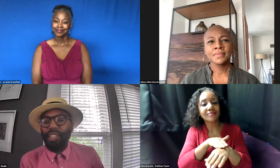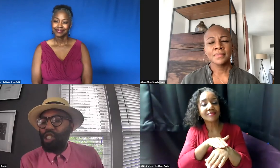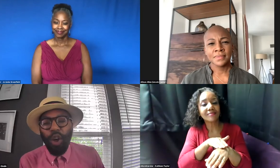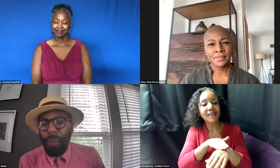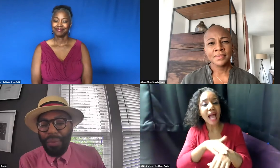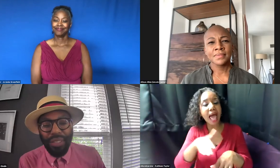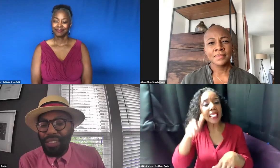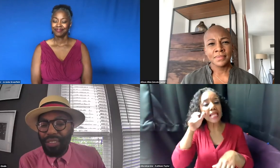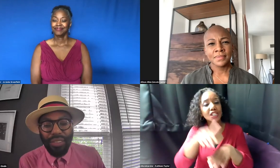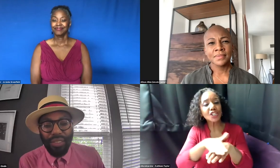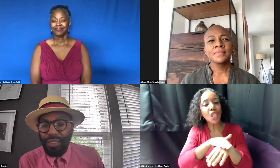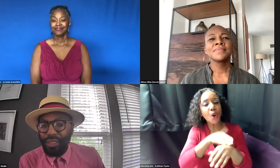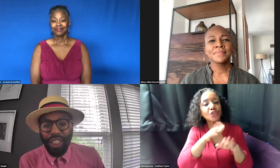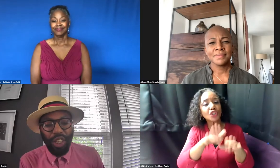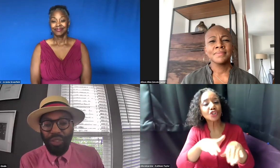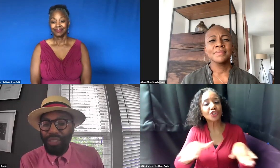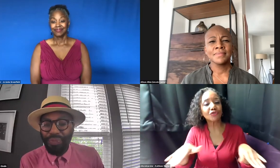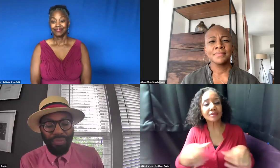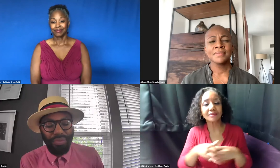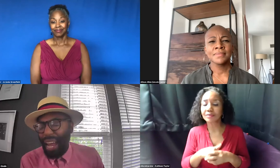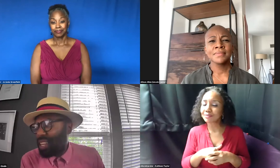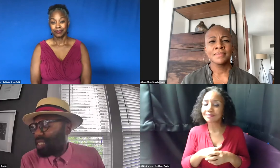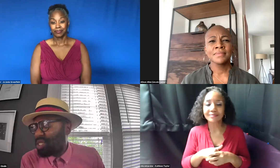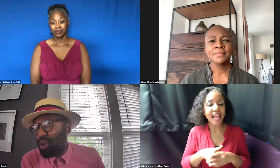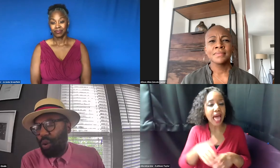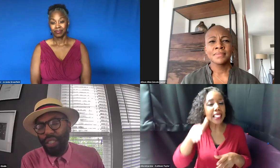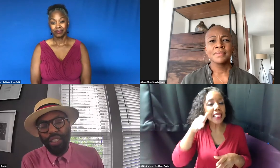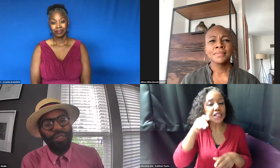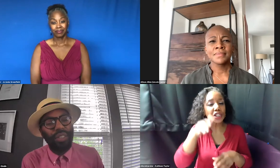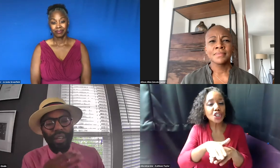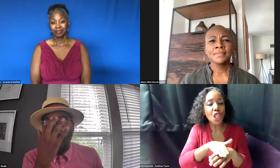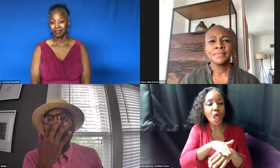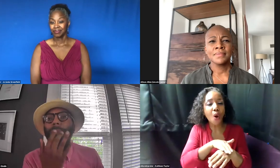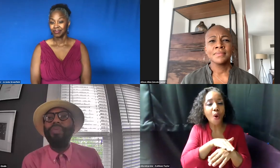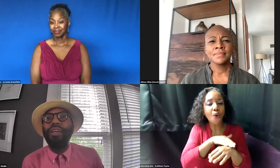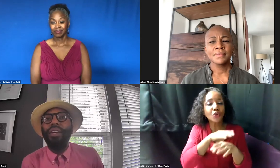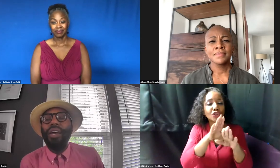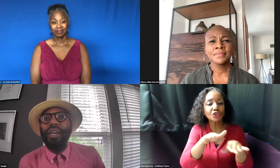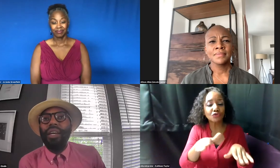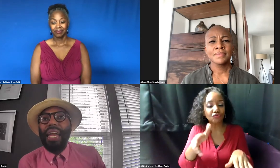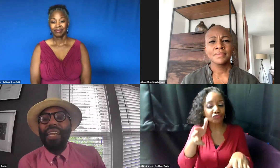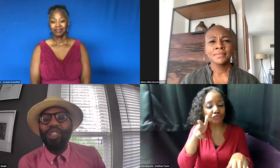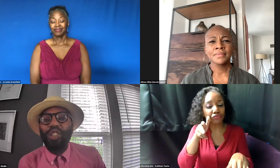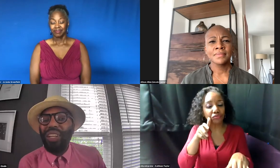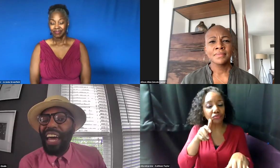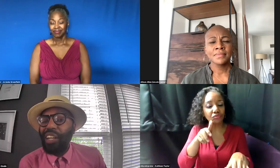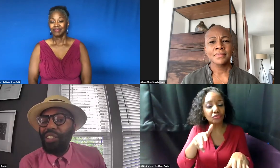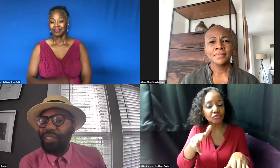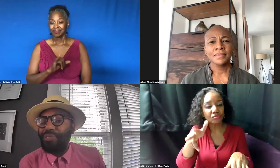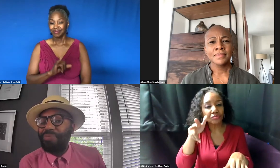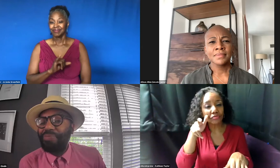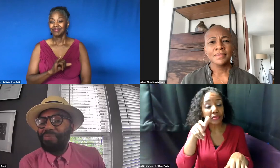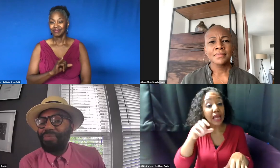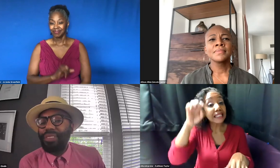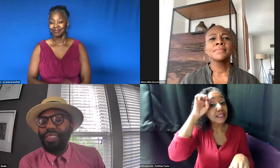I listen slow to babies, to children. Mm-hmm. I listen slowly to children. I listen slowly to